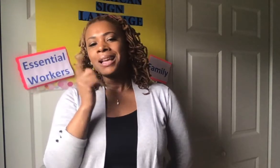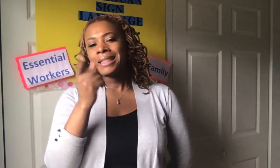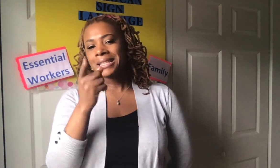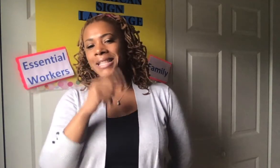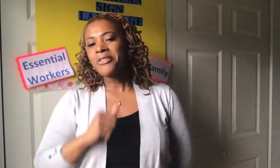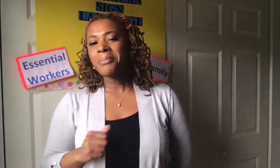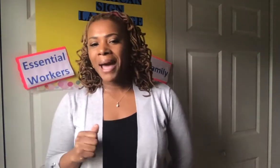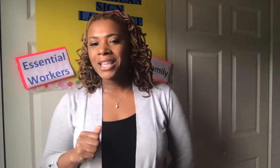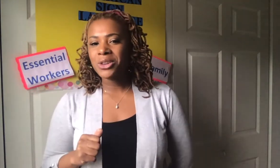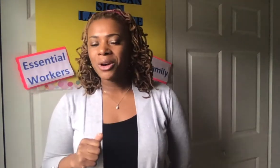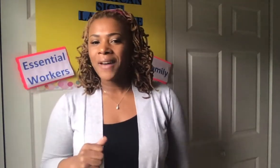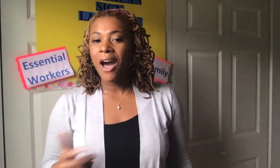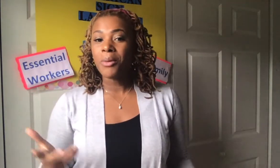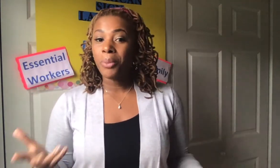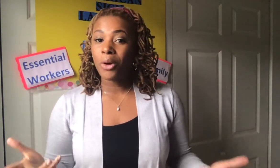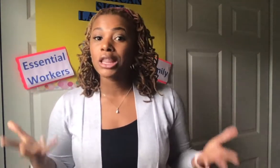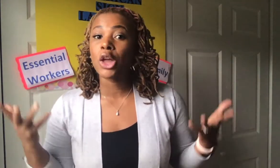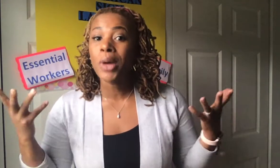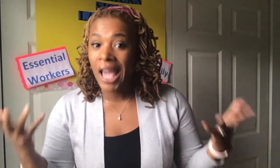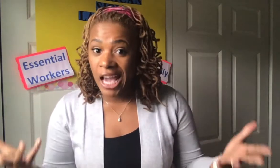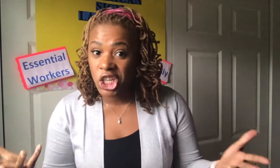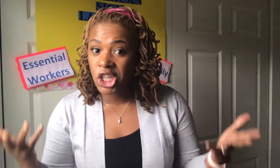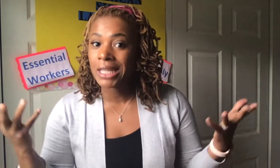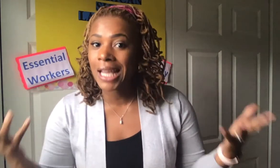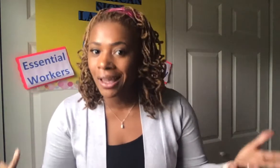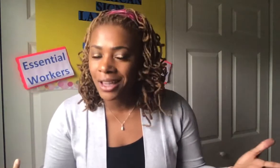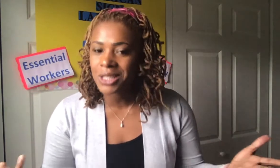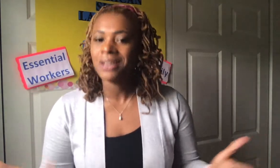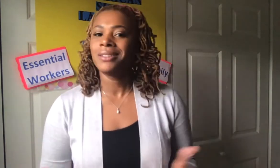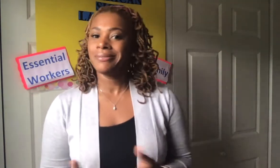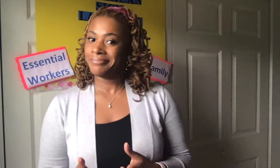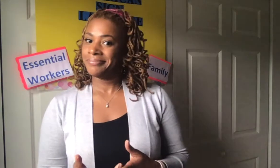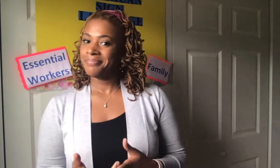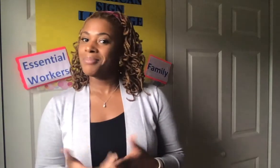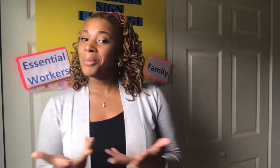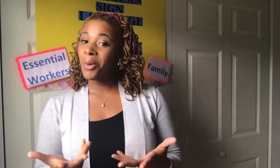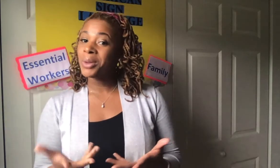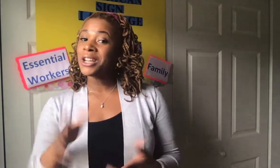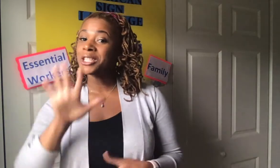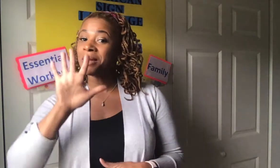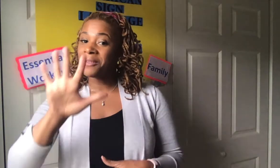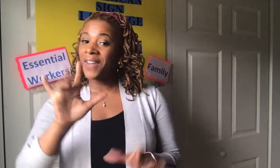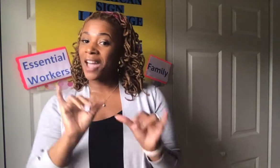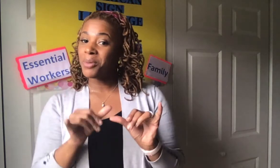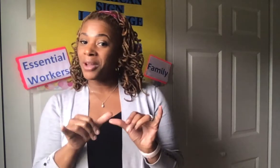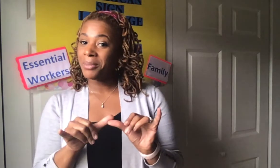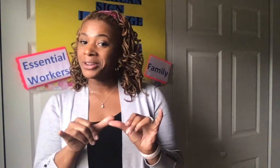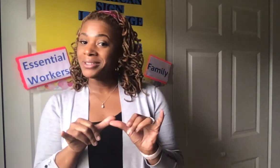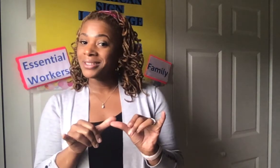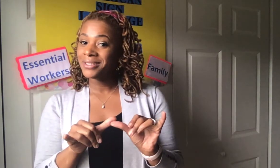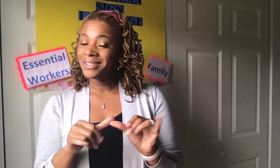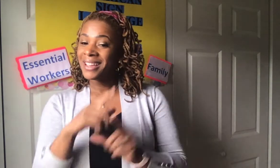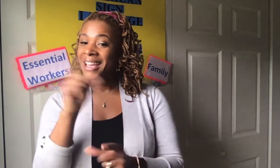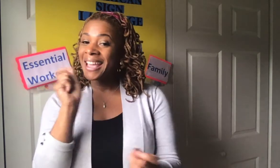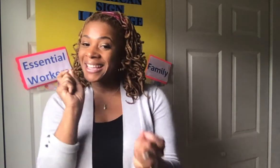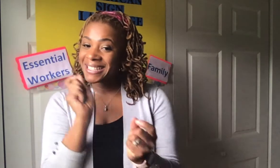Doesn't that remind you of how important location is? Remember when we talked about the 5 parameters?